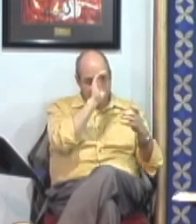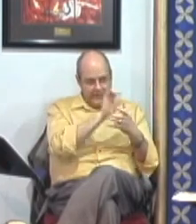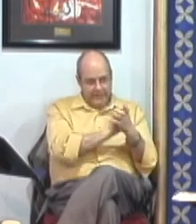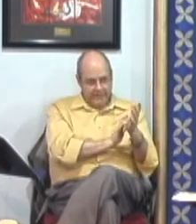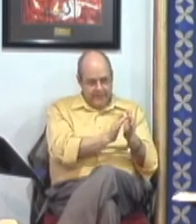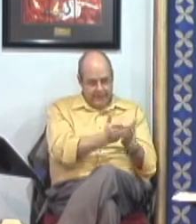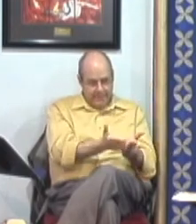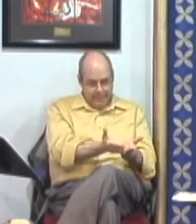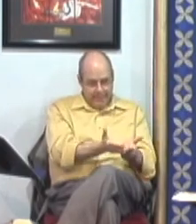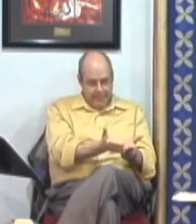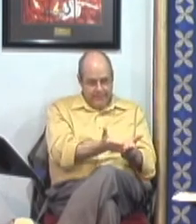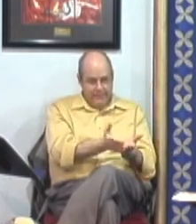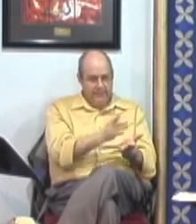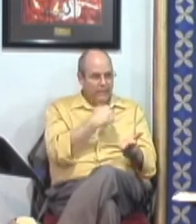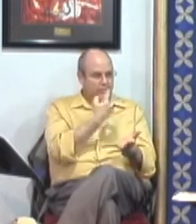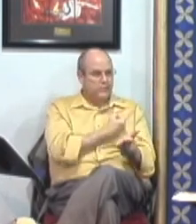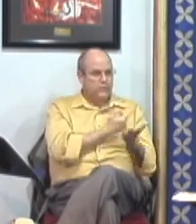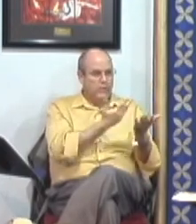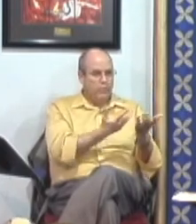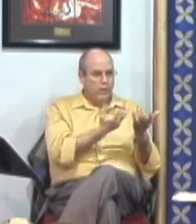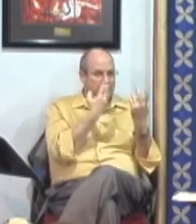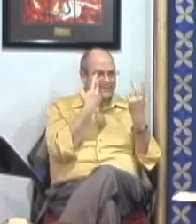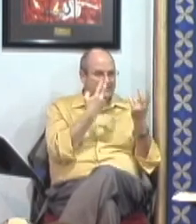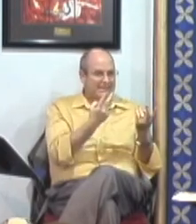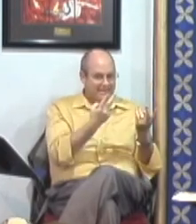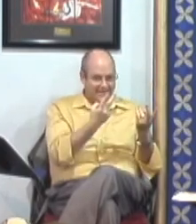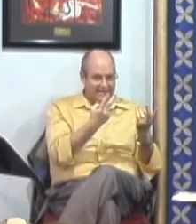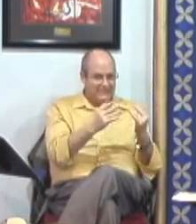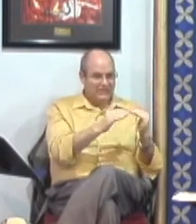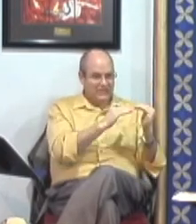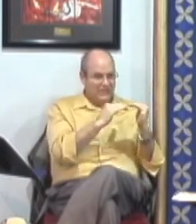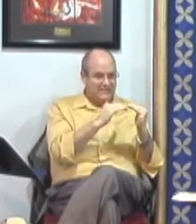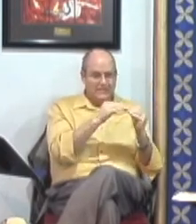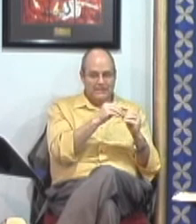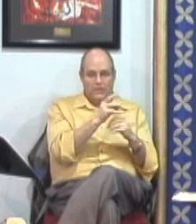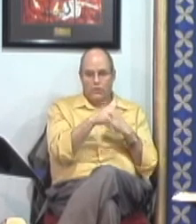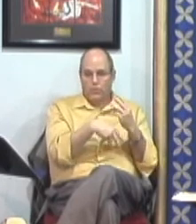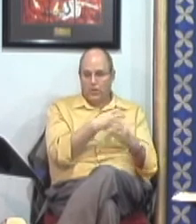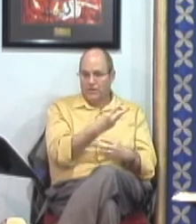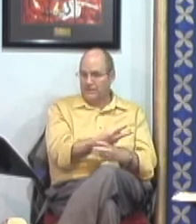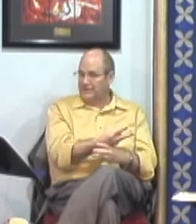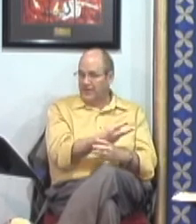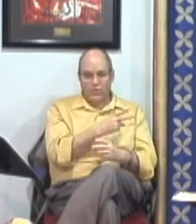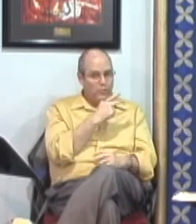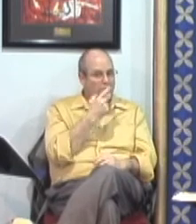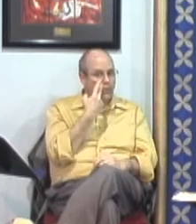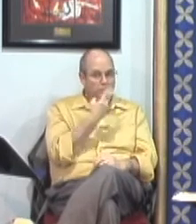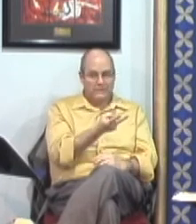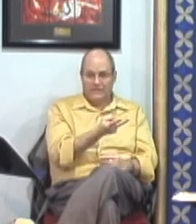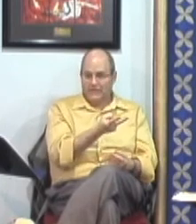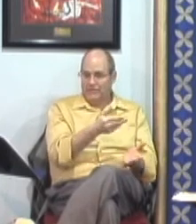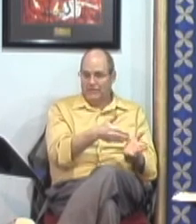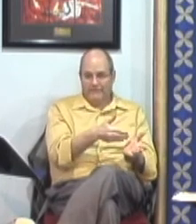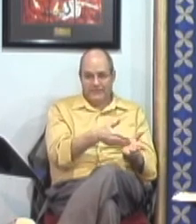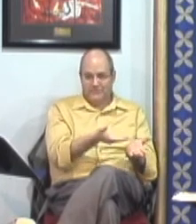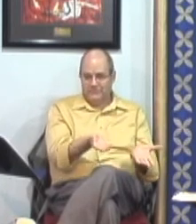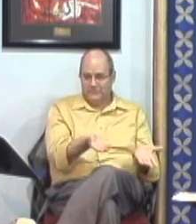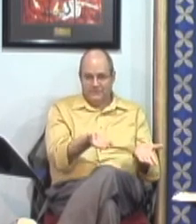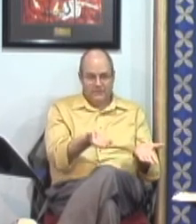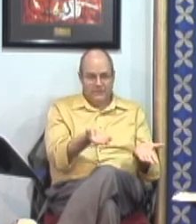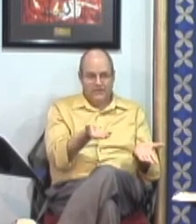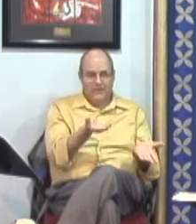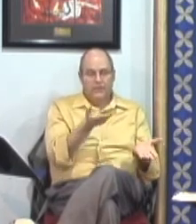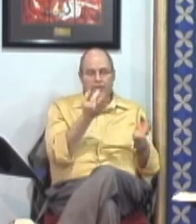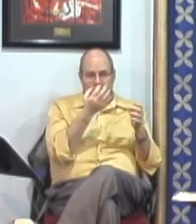Bible, because we all want to see justice in the world, and we all know that we don't see it all the time. And we must trust that